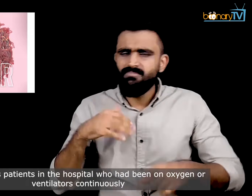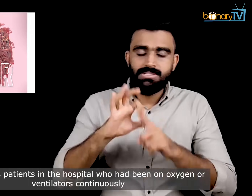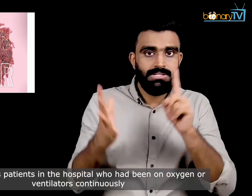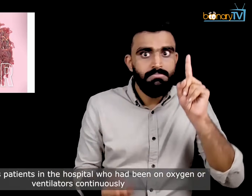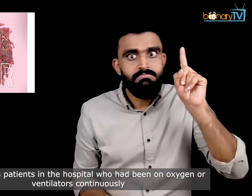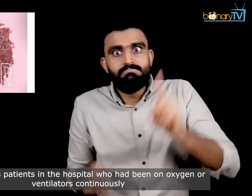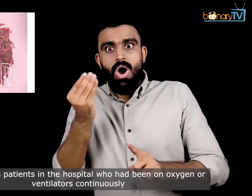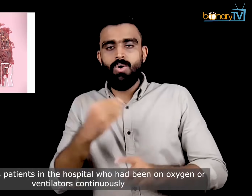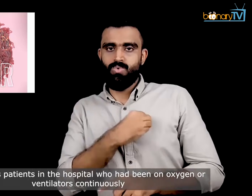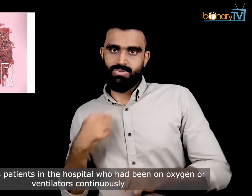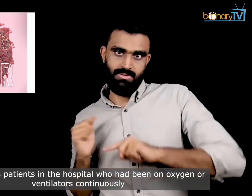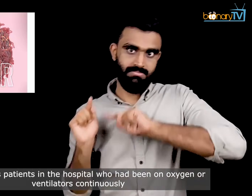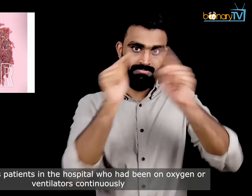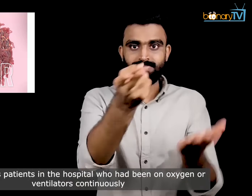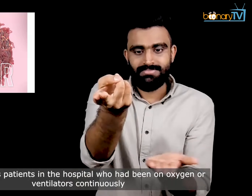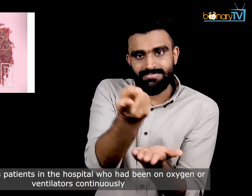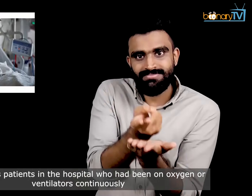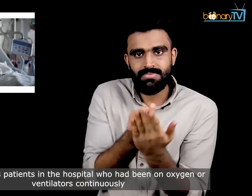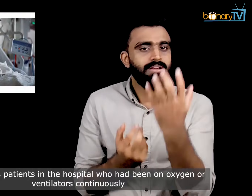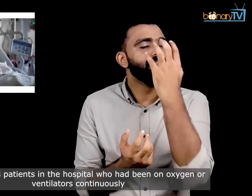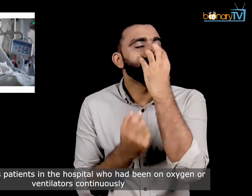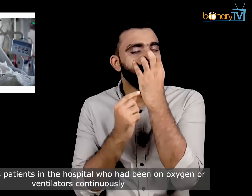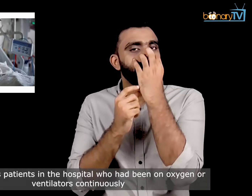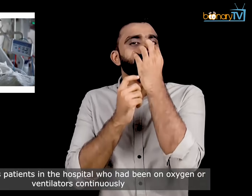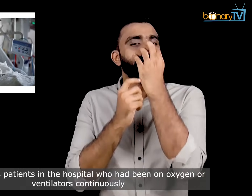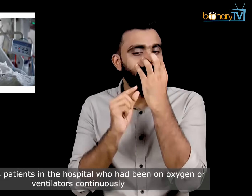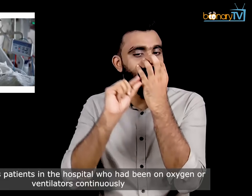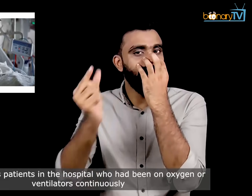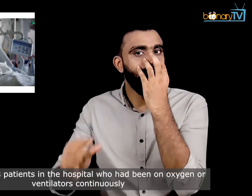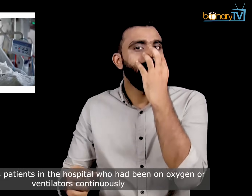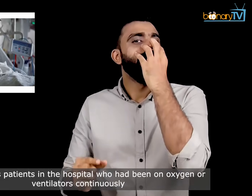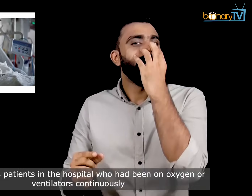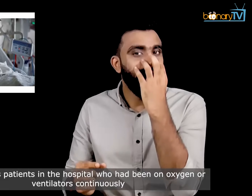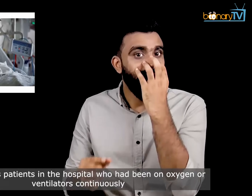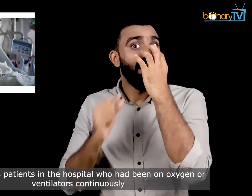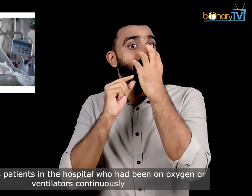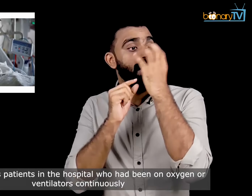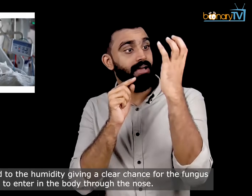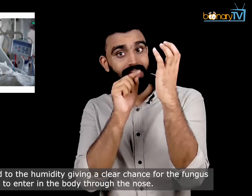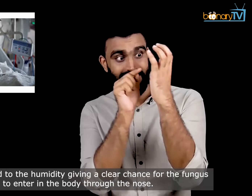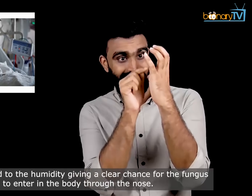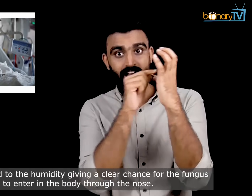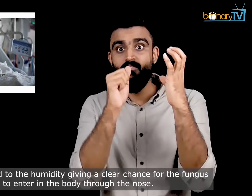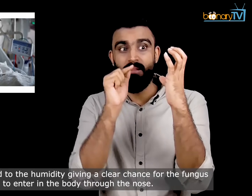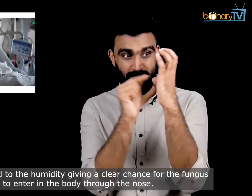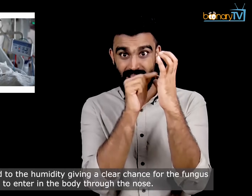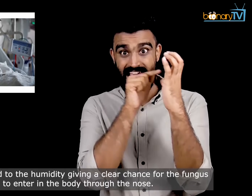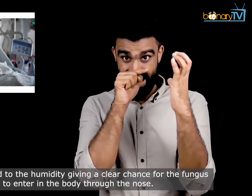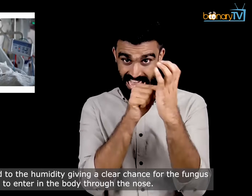hospital who had been on oxygen or ventilators continuously were exposed to the humidity